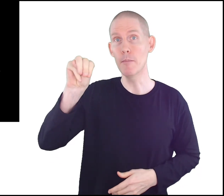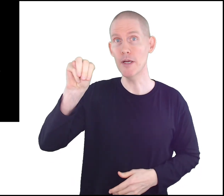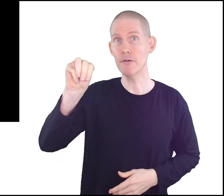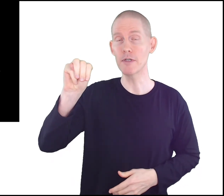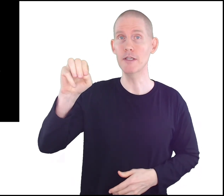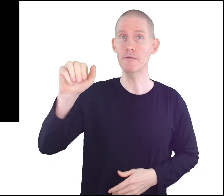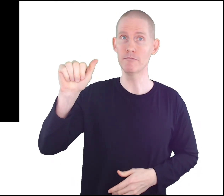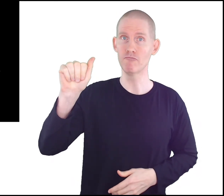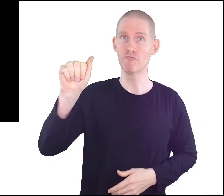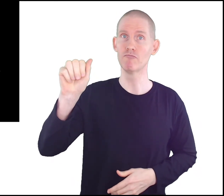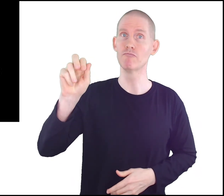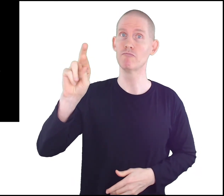Mary,